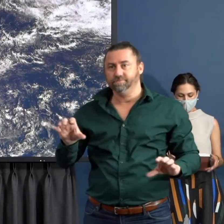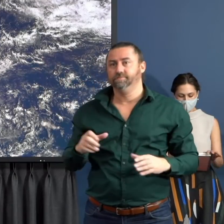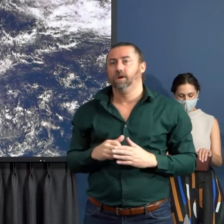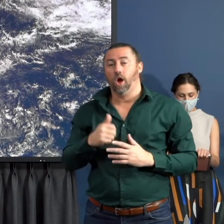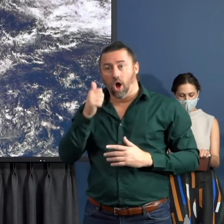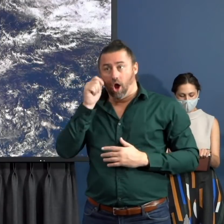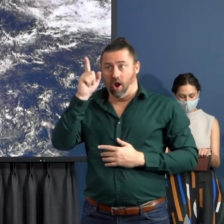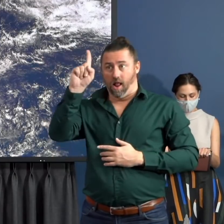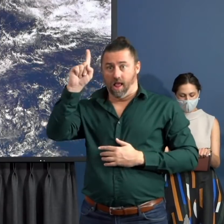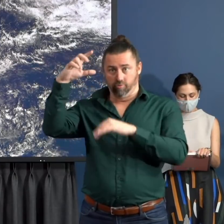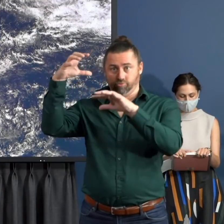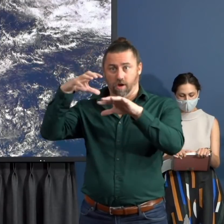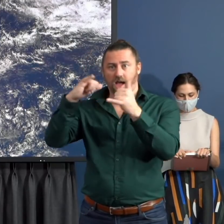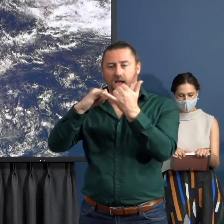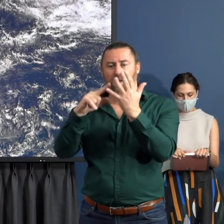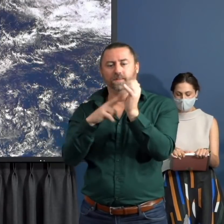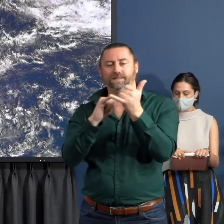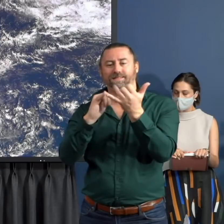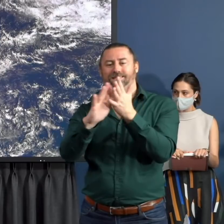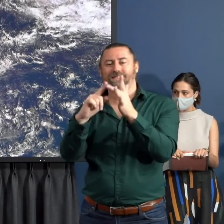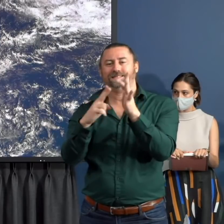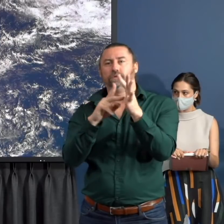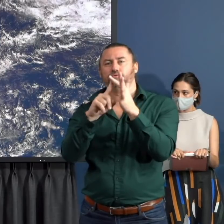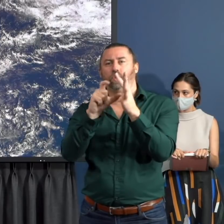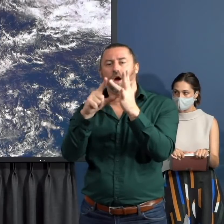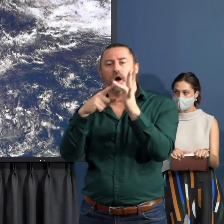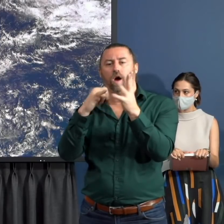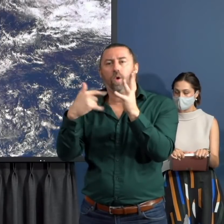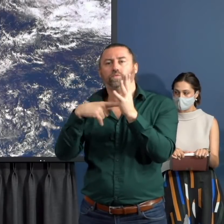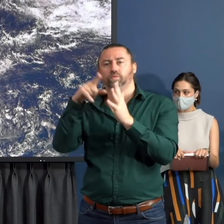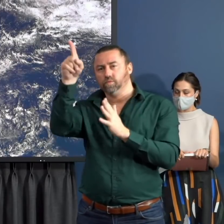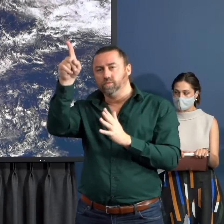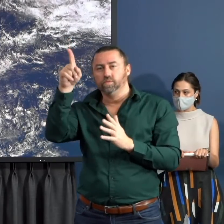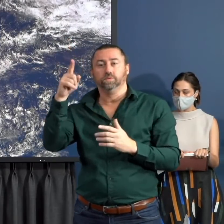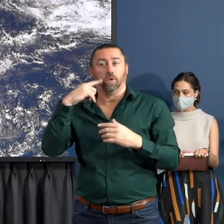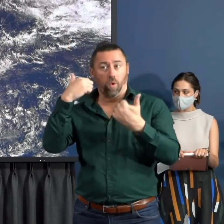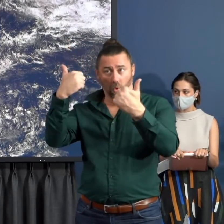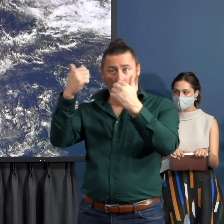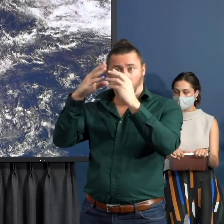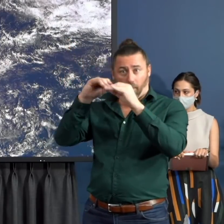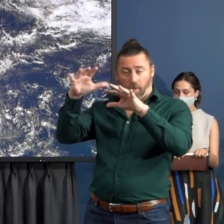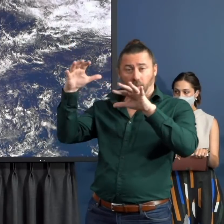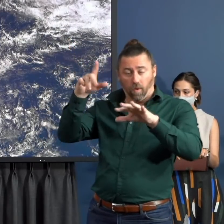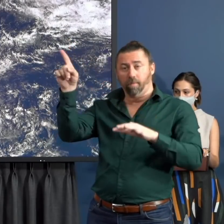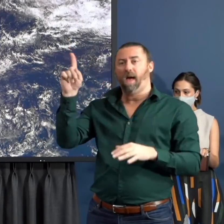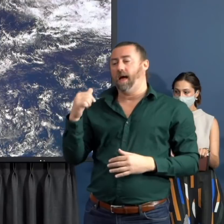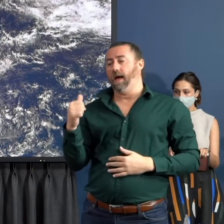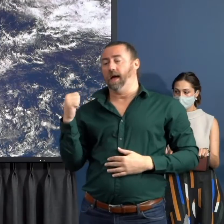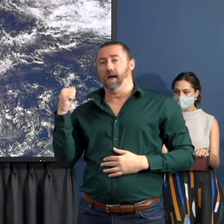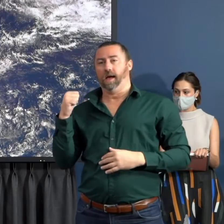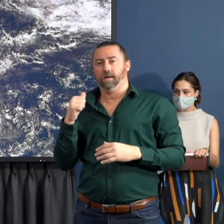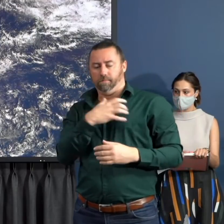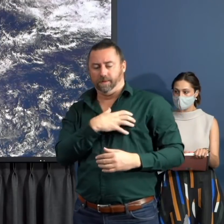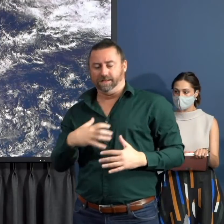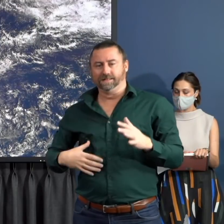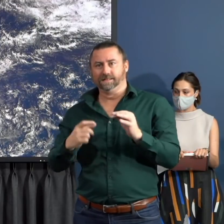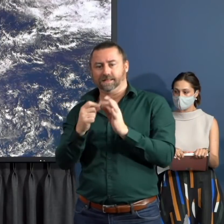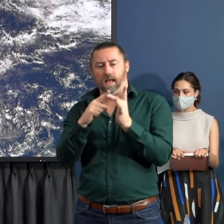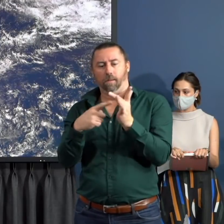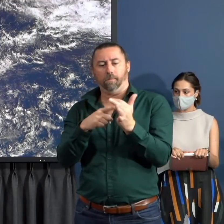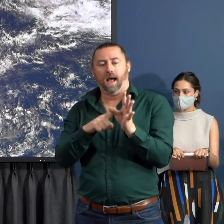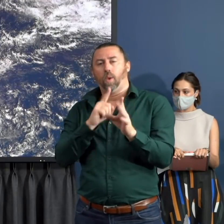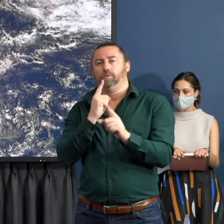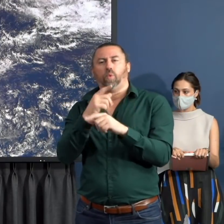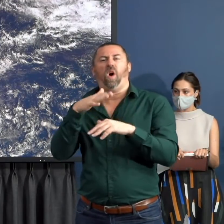on the Sunshine Coast. There are a lot of roads closed. The Bruce Highway is cut. Minister Bailey will outline that in the very